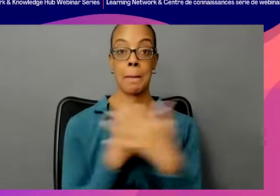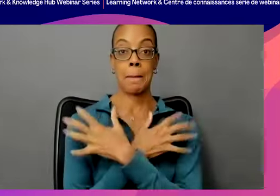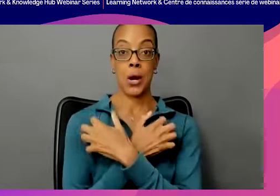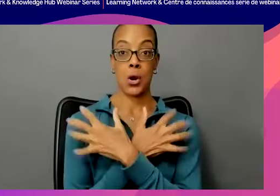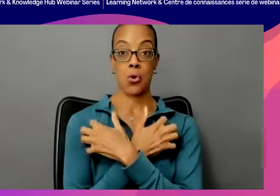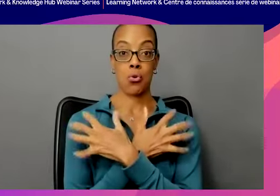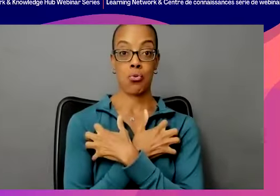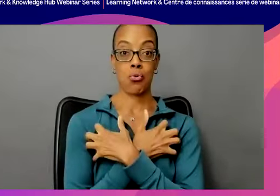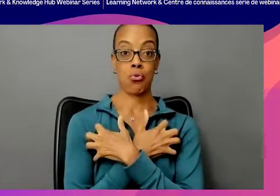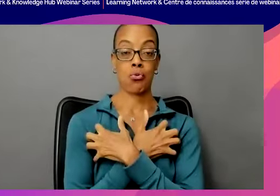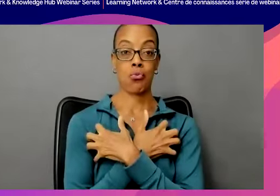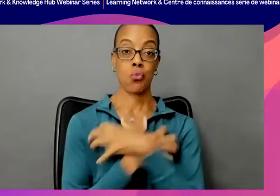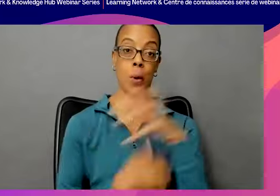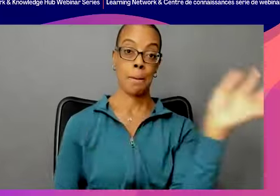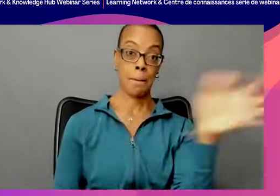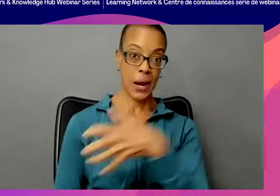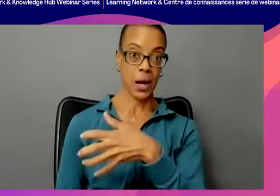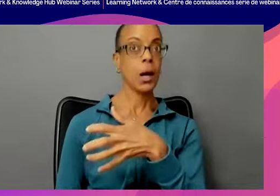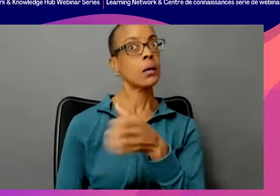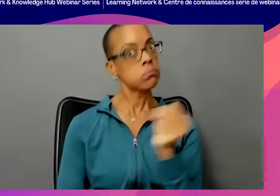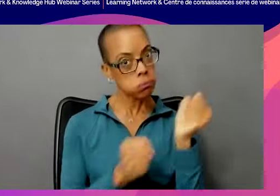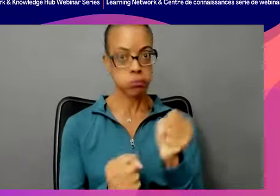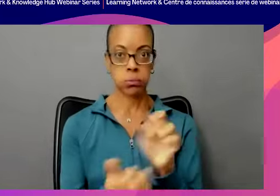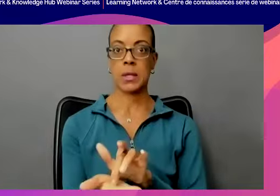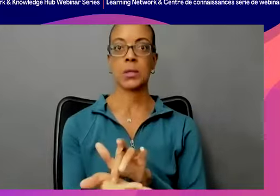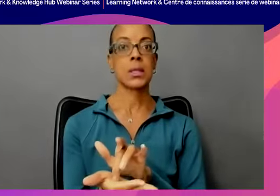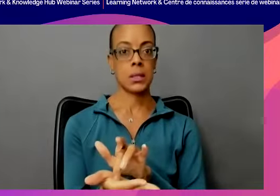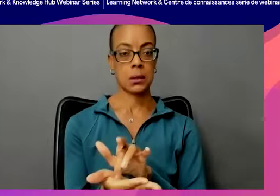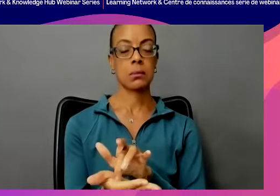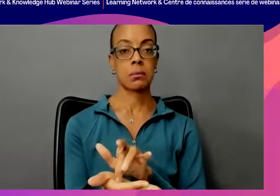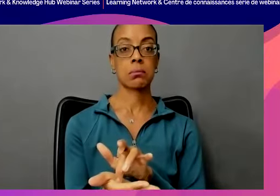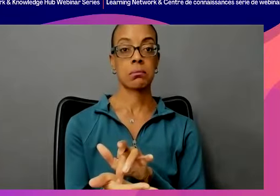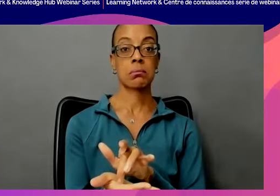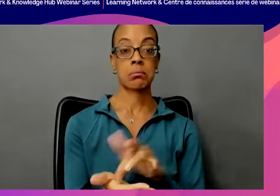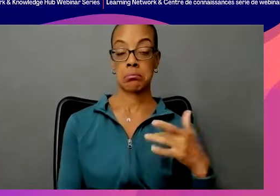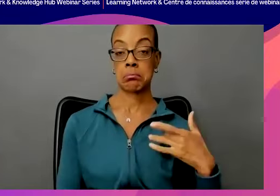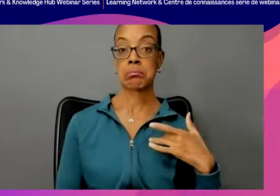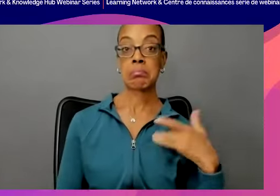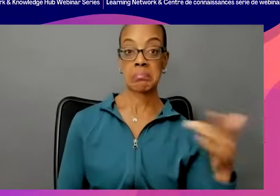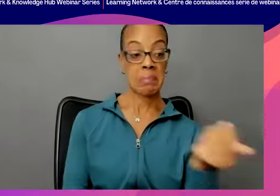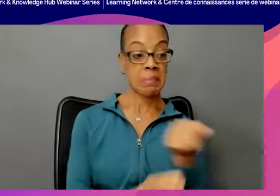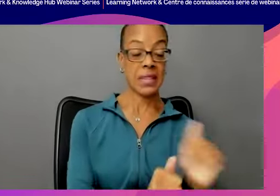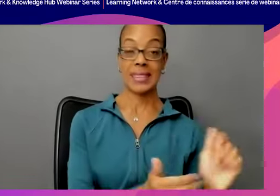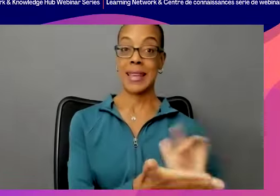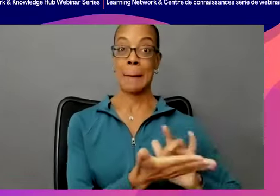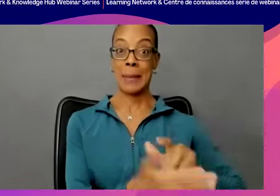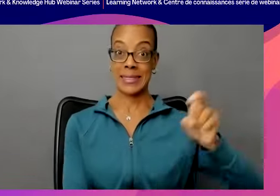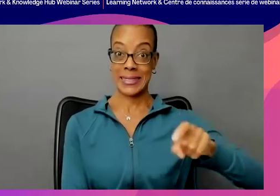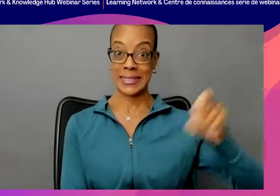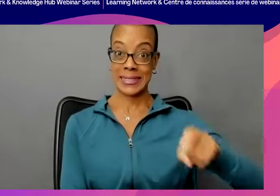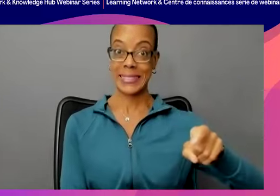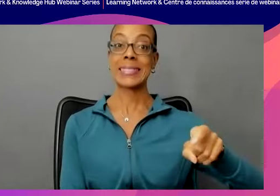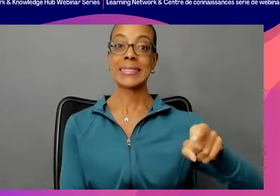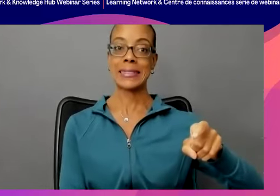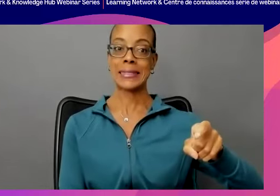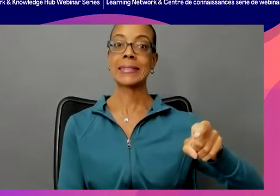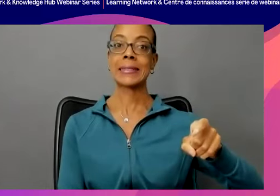a very strong medicine. So quite often I would put anything medical needs would go into the